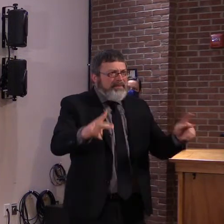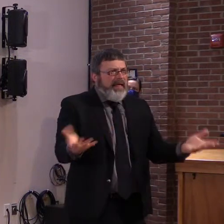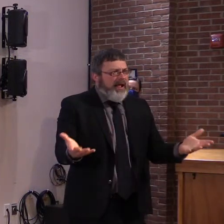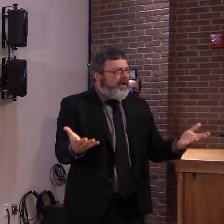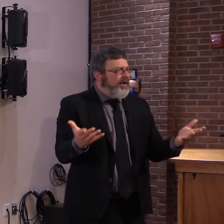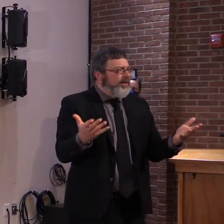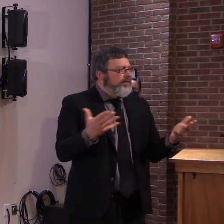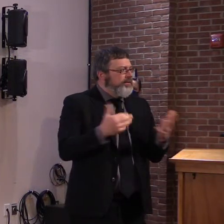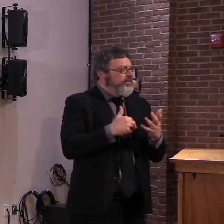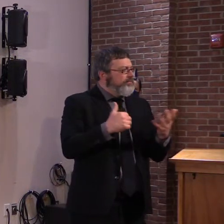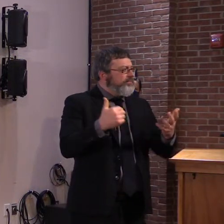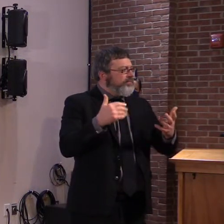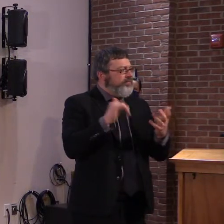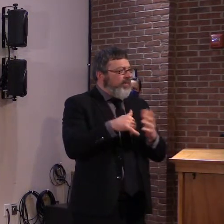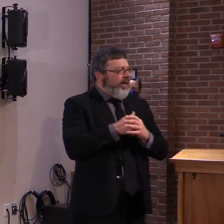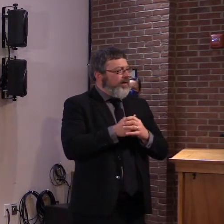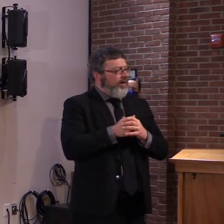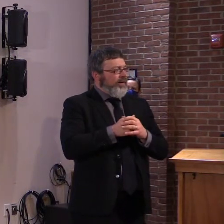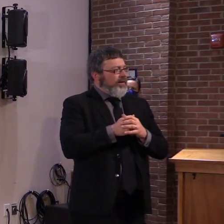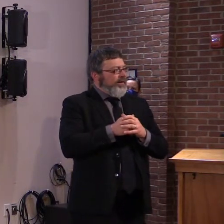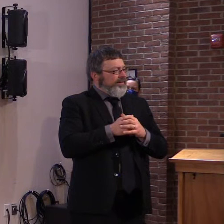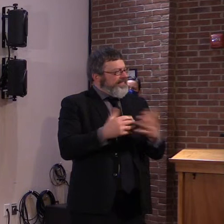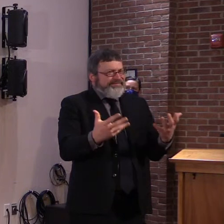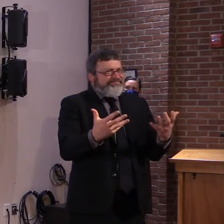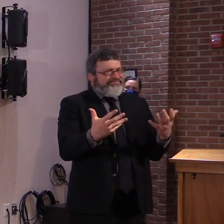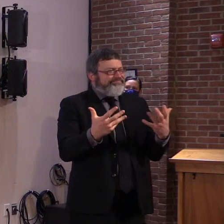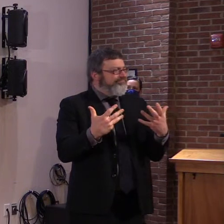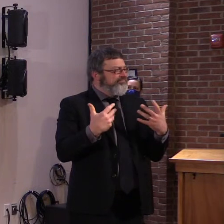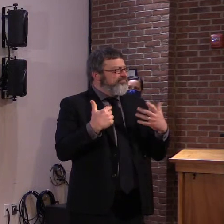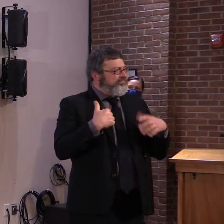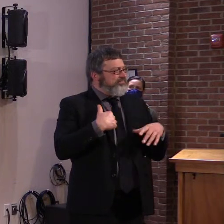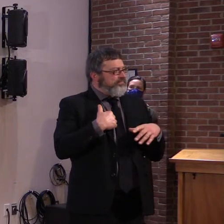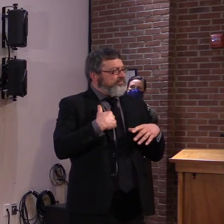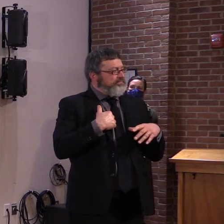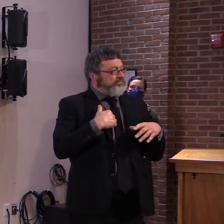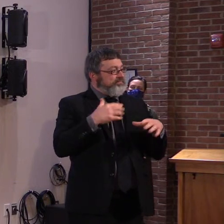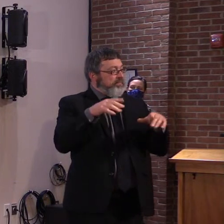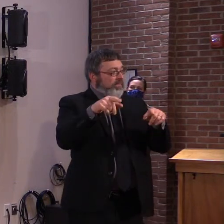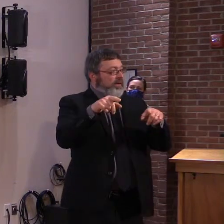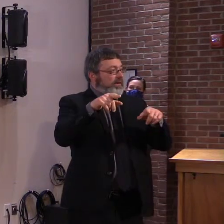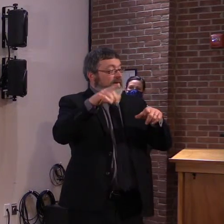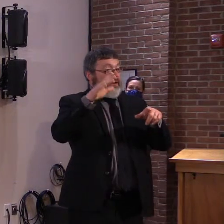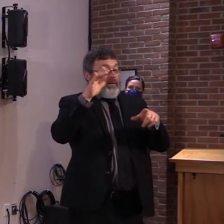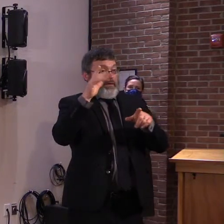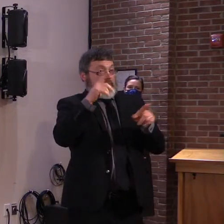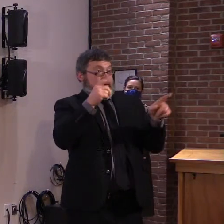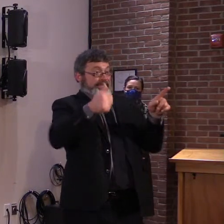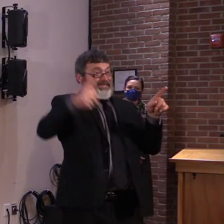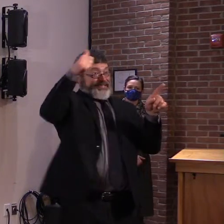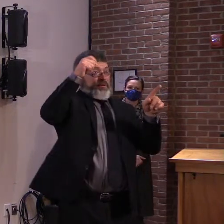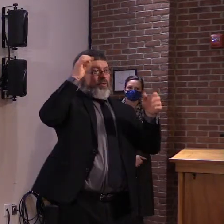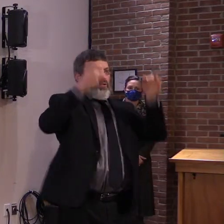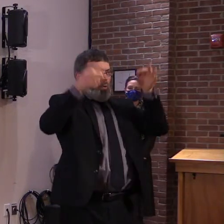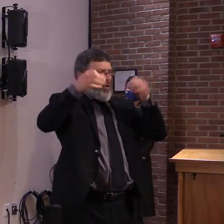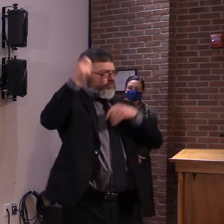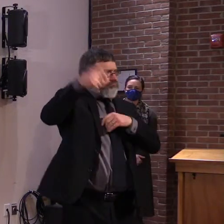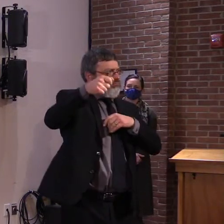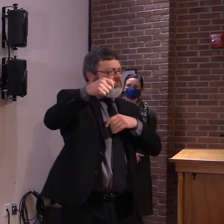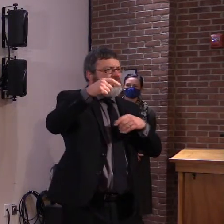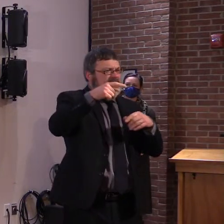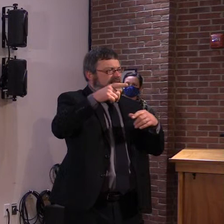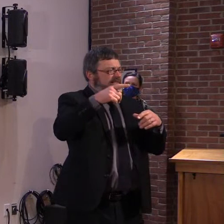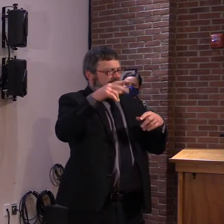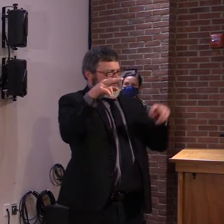again, I'm hoping the Supreme Court will react in an appropriate way. I'm sure they